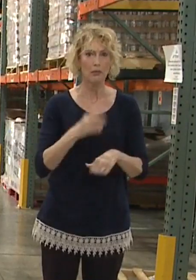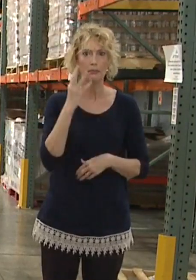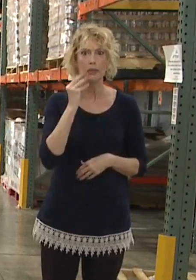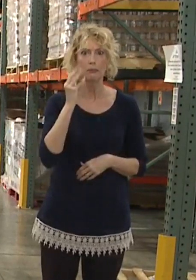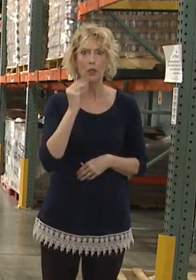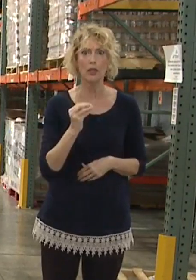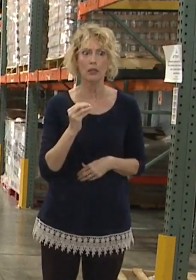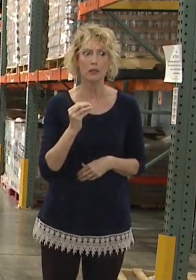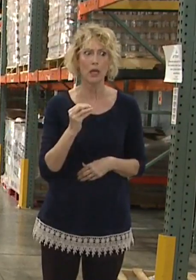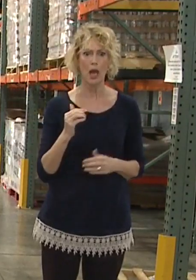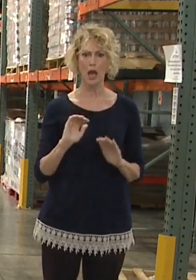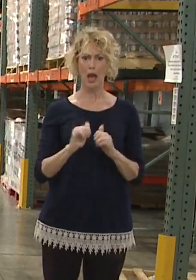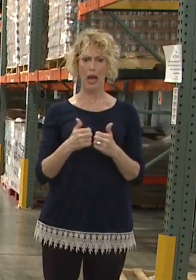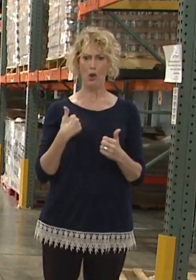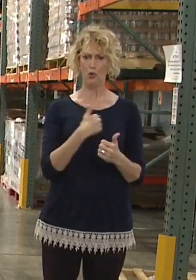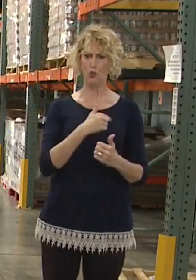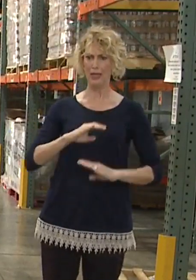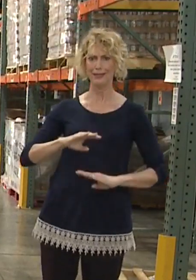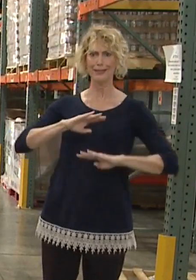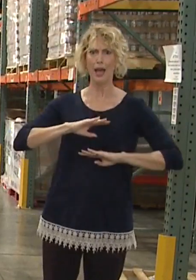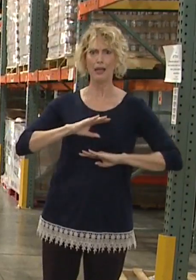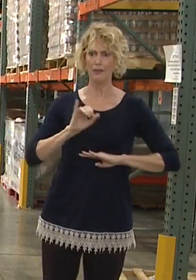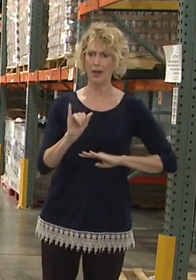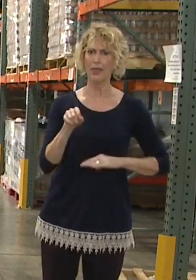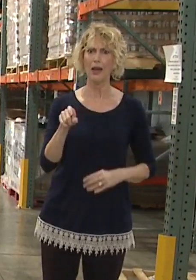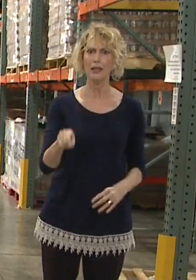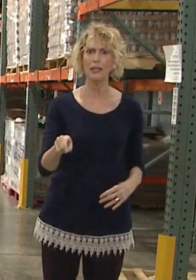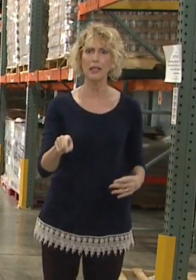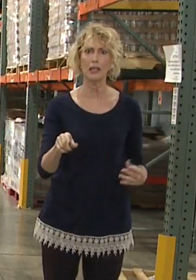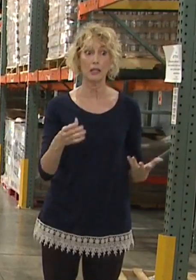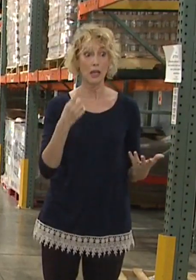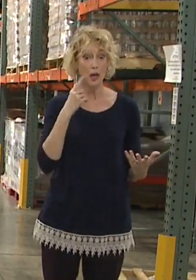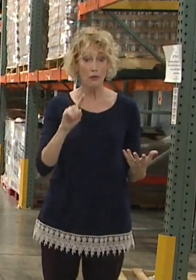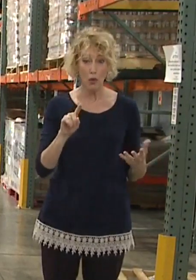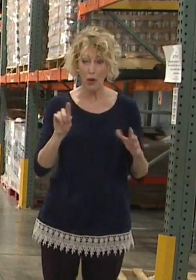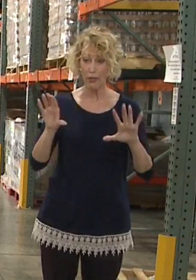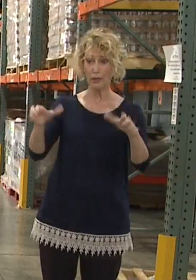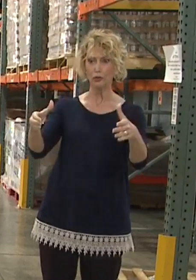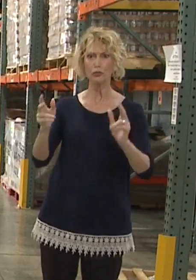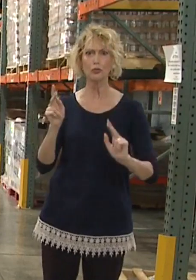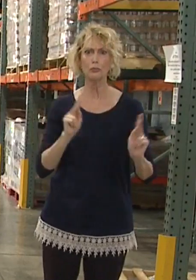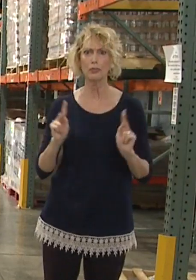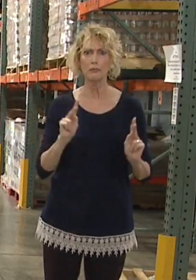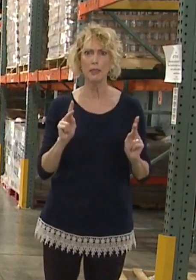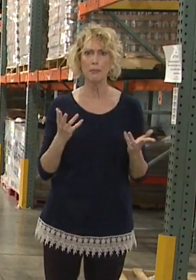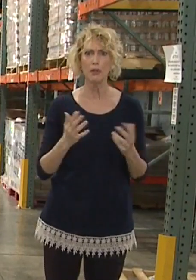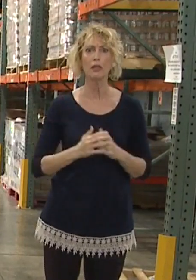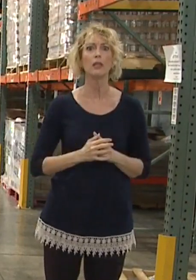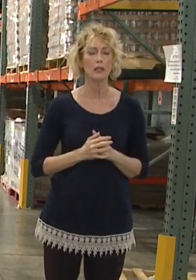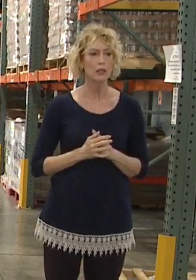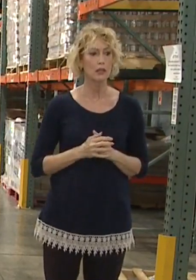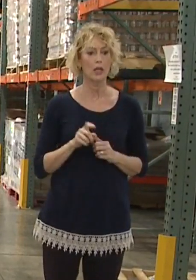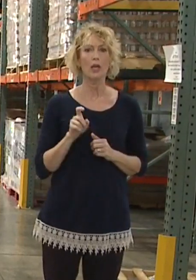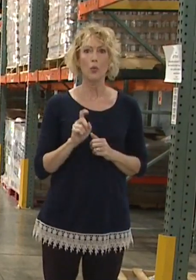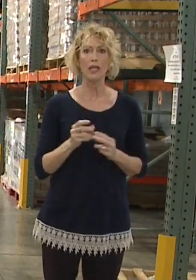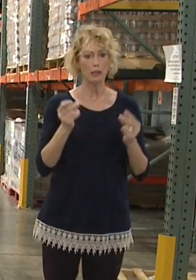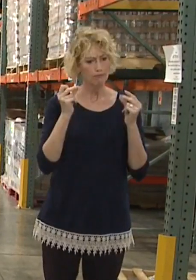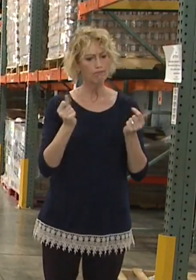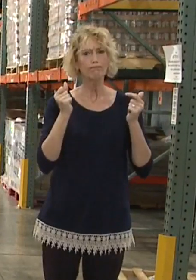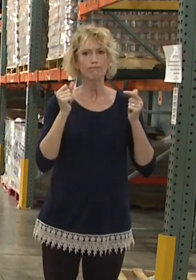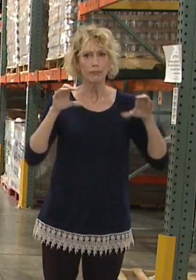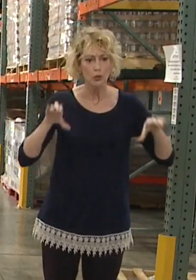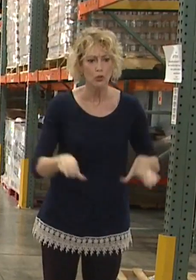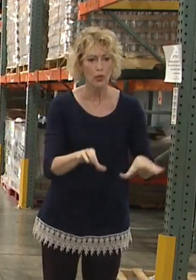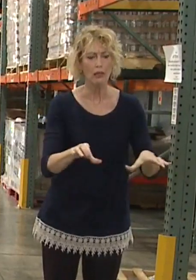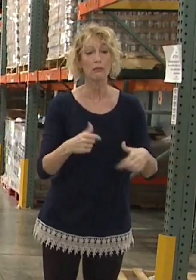before. And how do we meet this short-term need for this gap group of people? And we needed to act quickly.